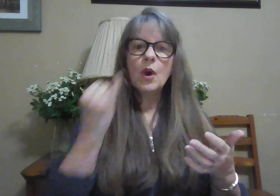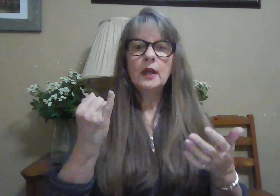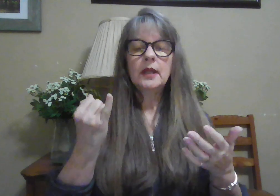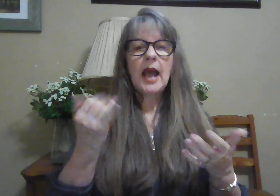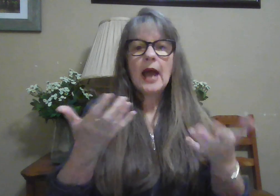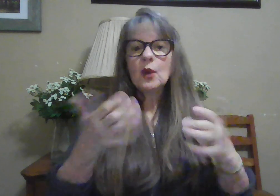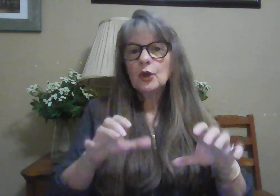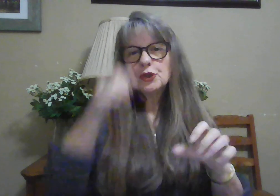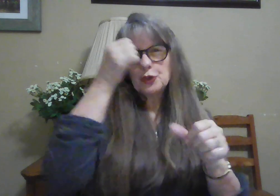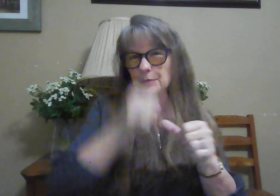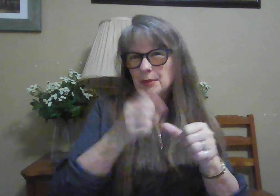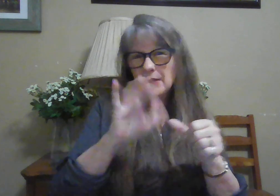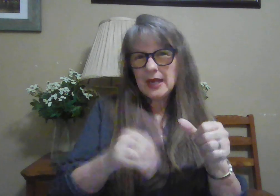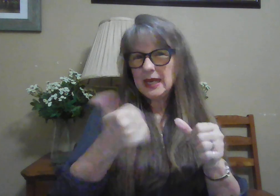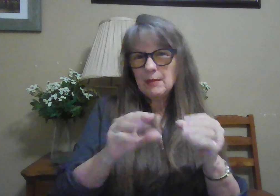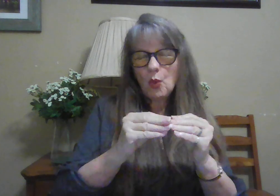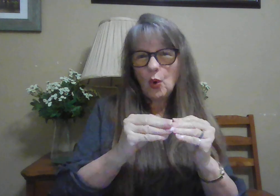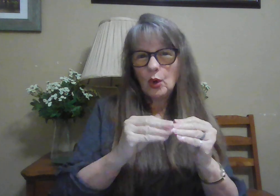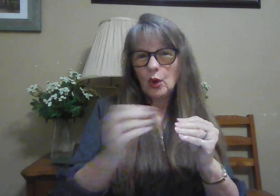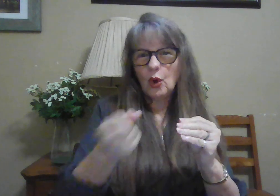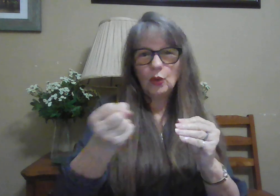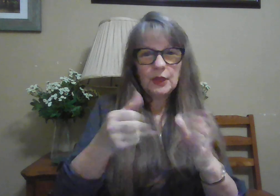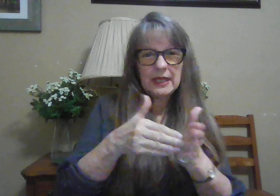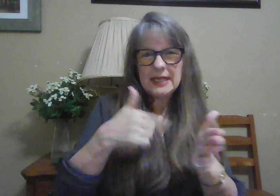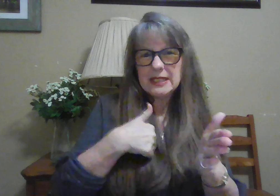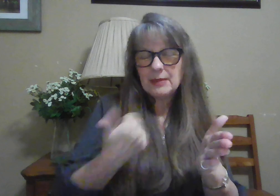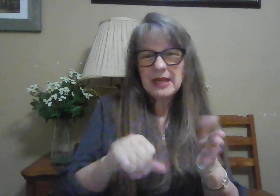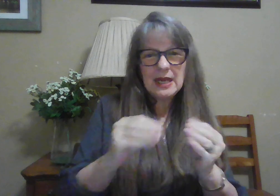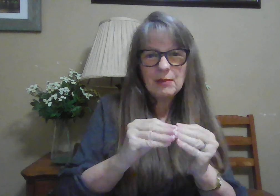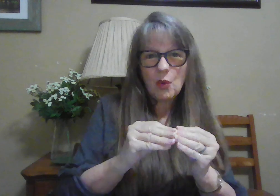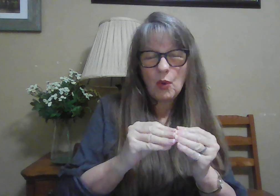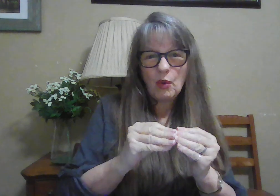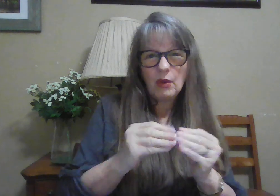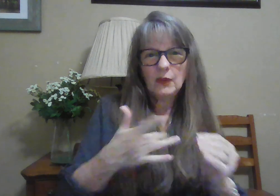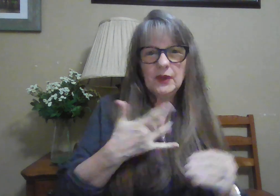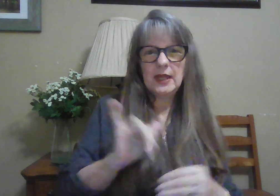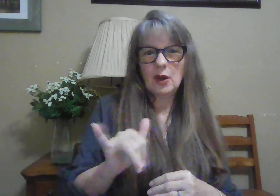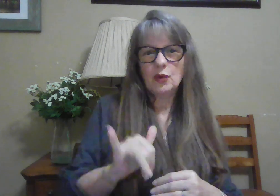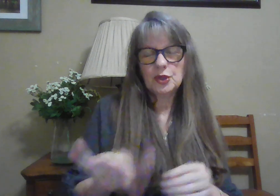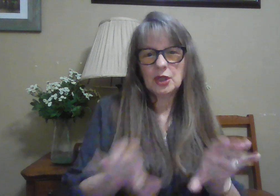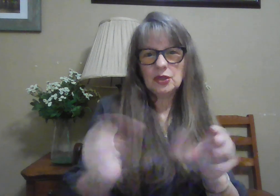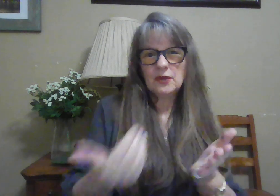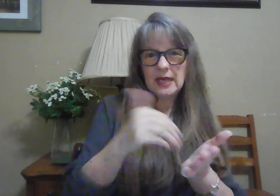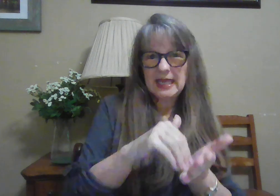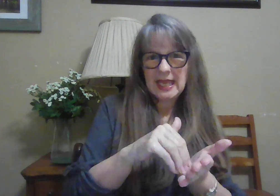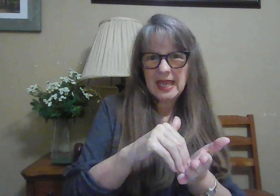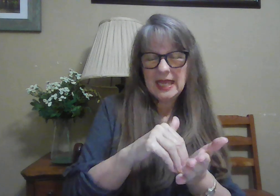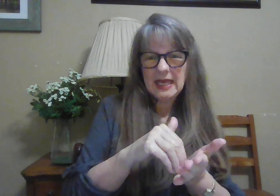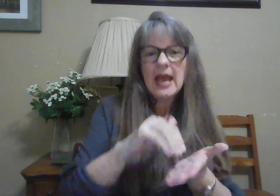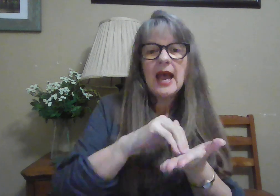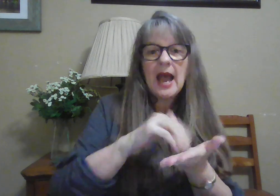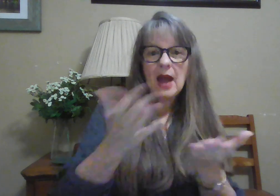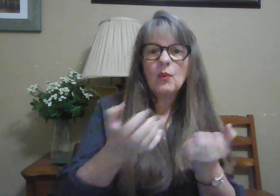want, I don't want you to remember that anymore, or hold it against me anymore, or feel like, oh, she's going to do that again. I want,